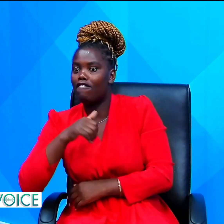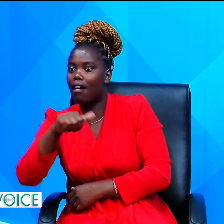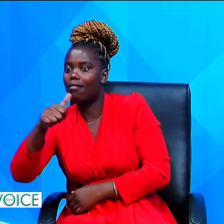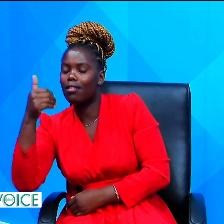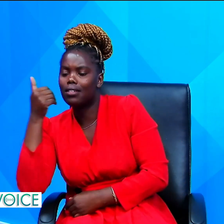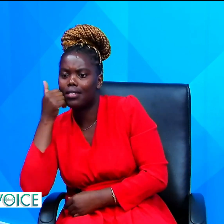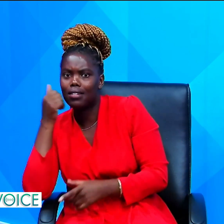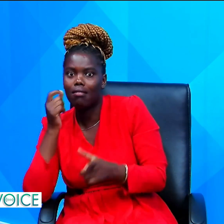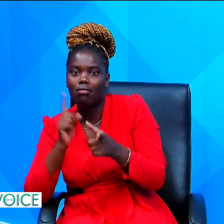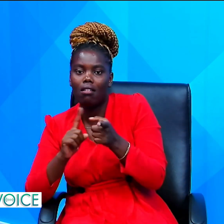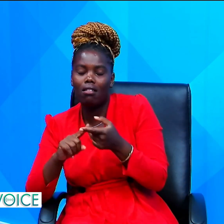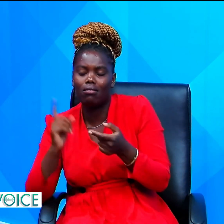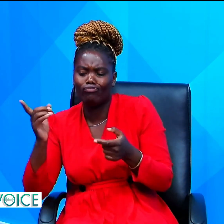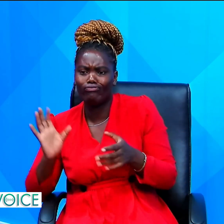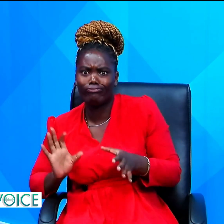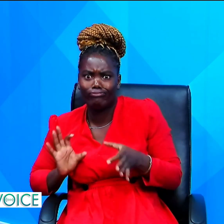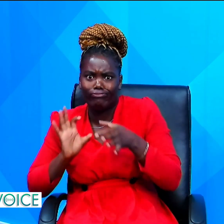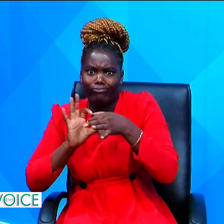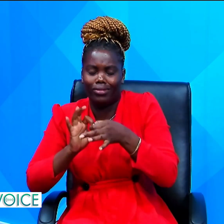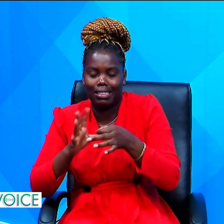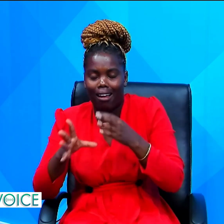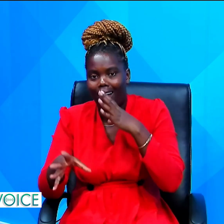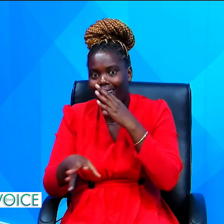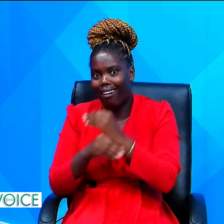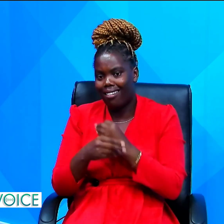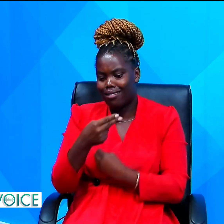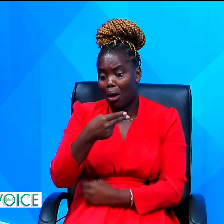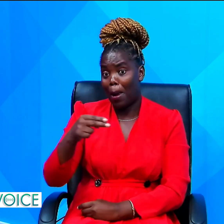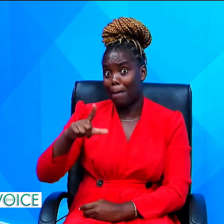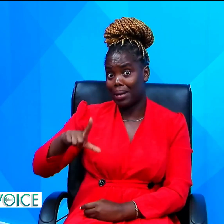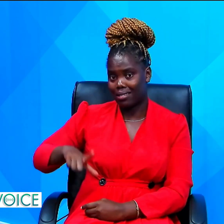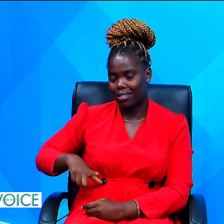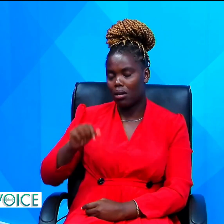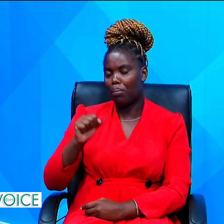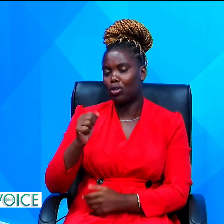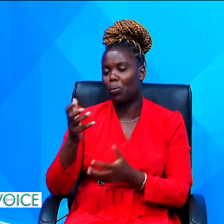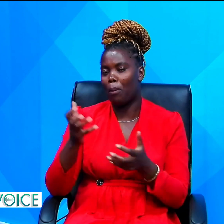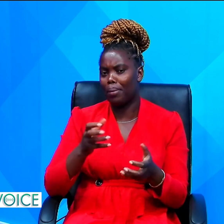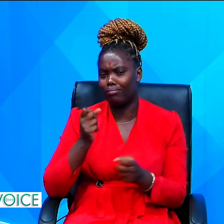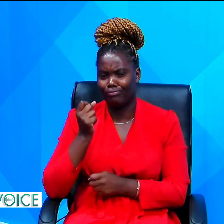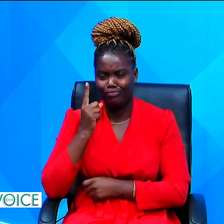we have other diseases that can add to hepatitis.